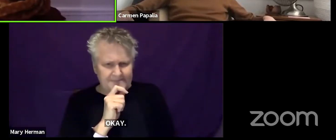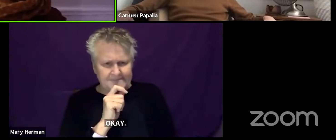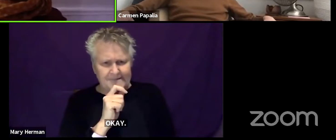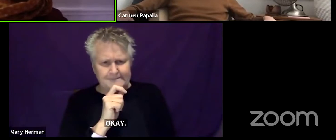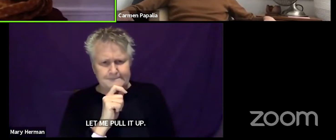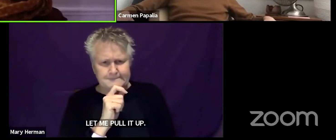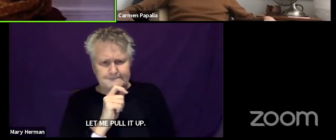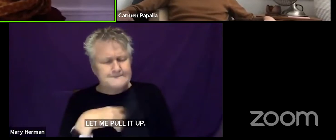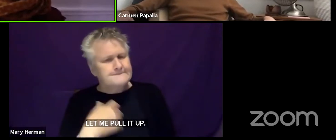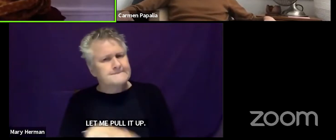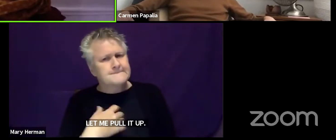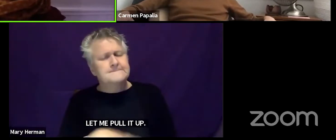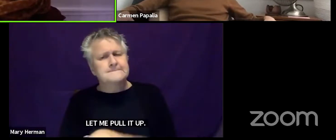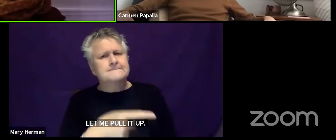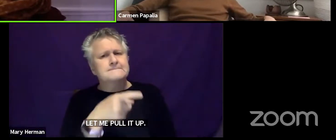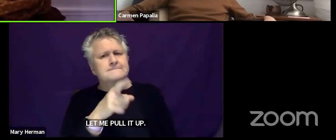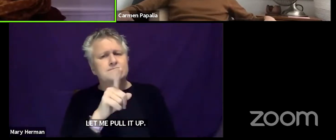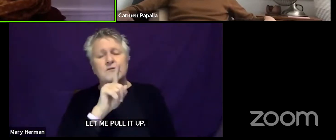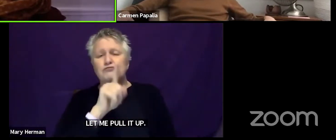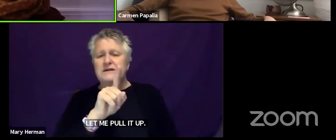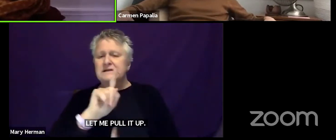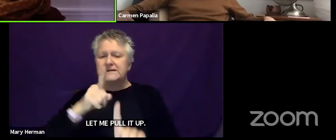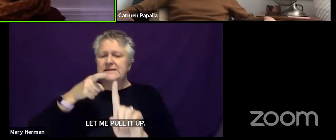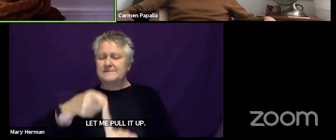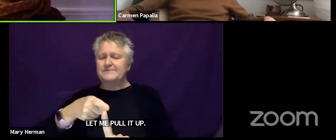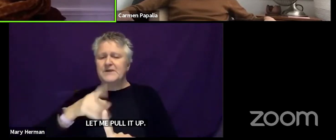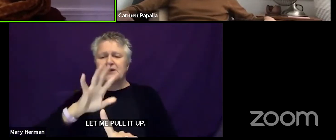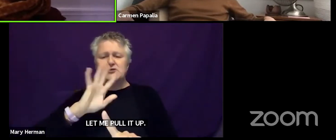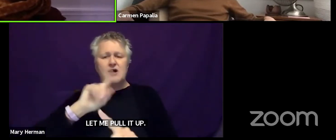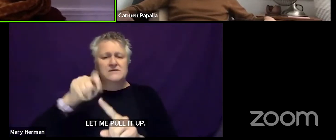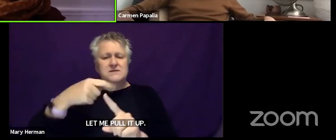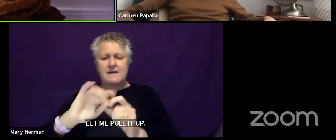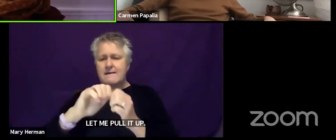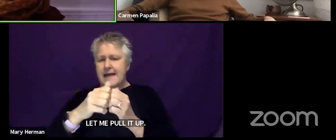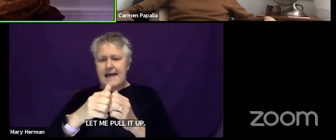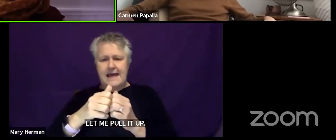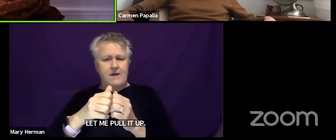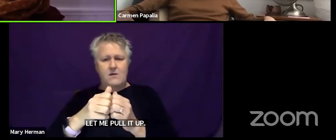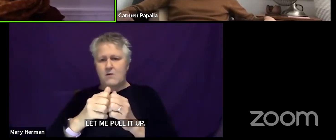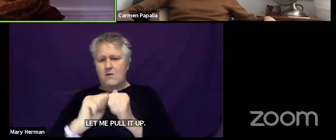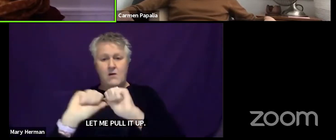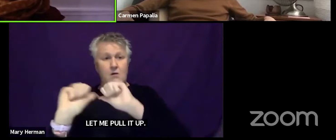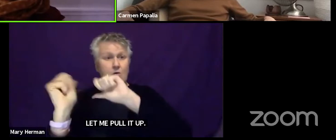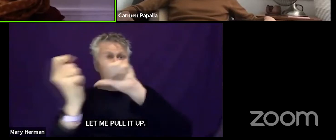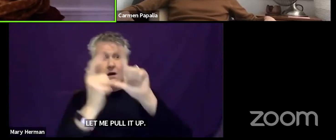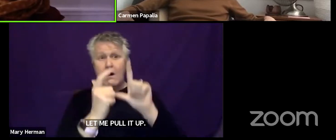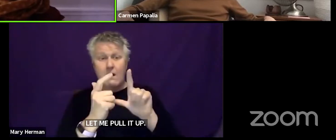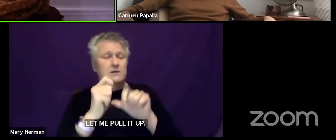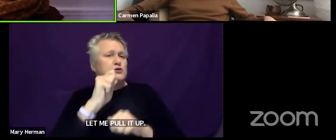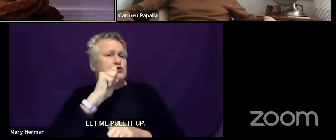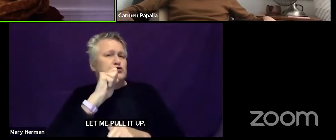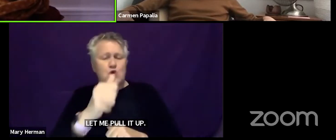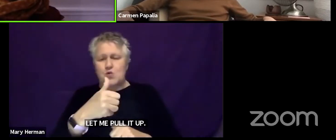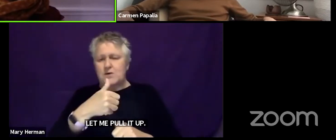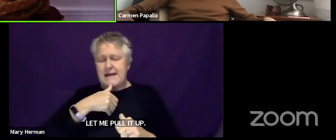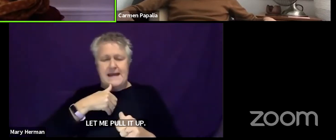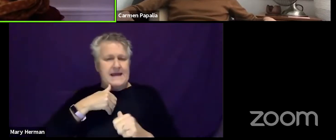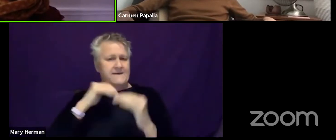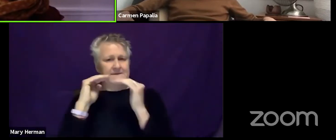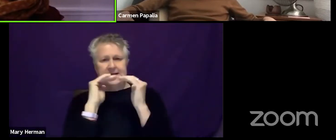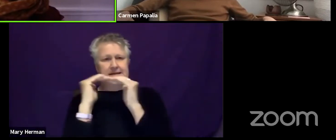it really talks about how we don't all have equal access to disabled identity and